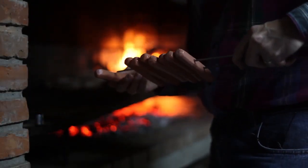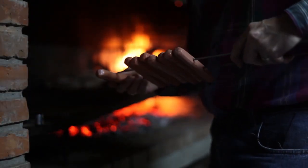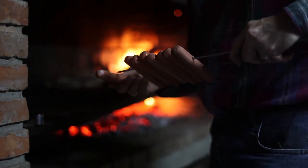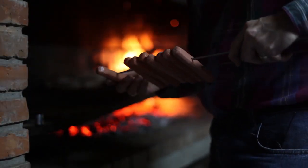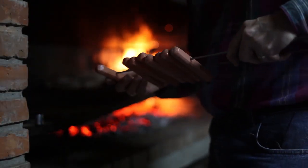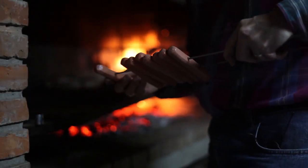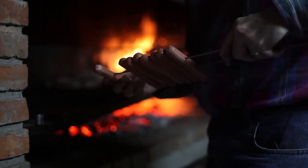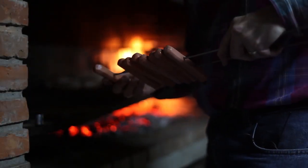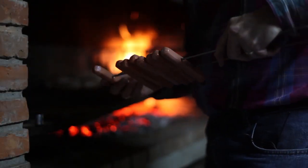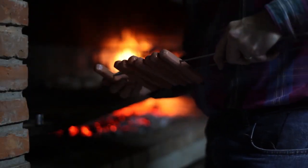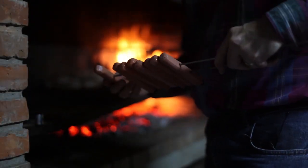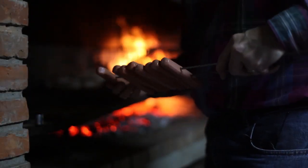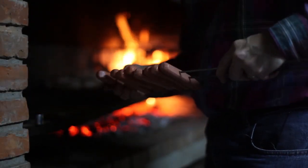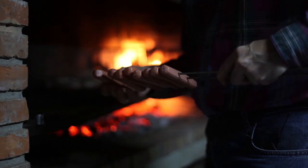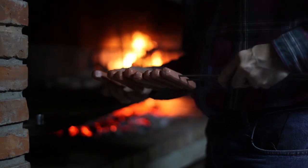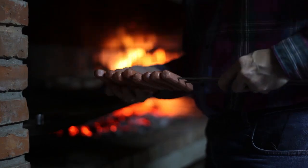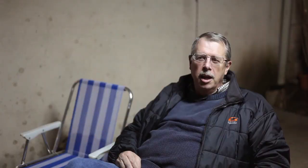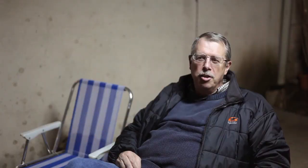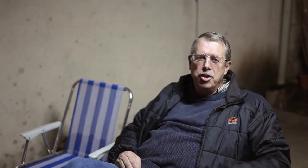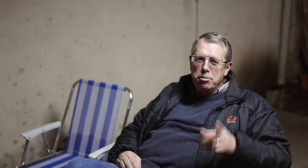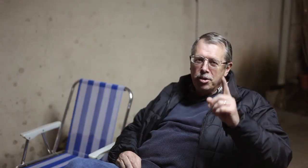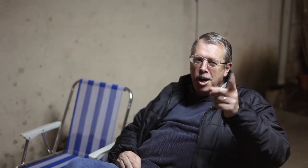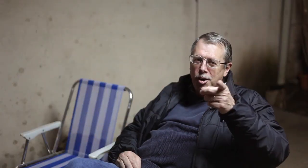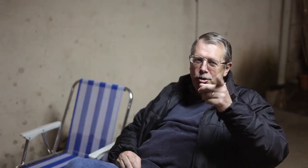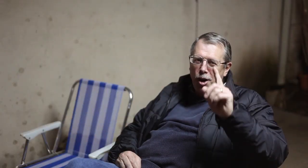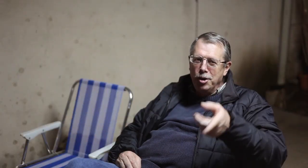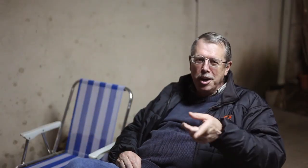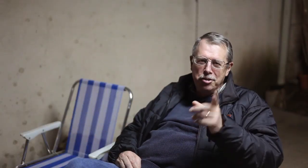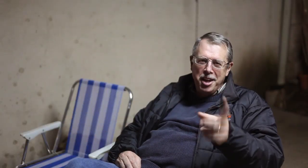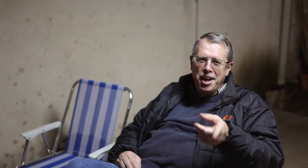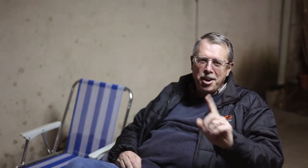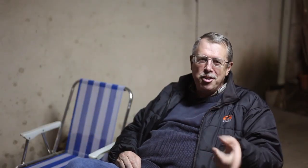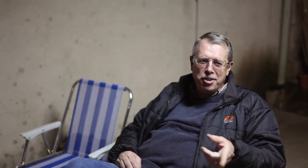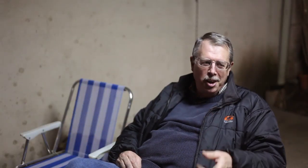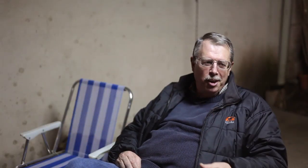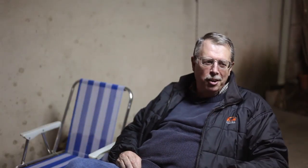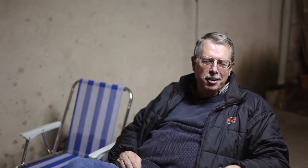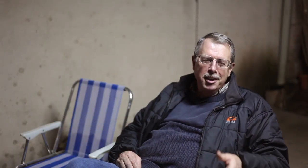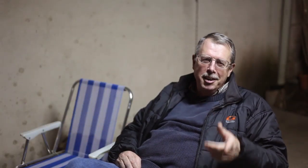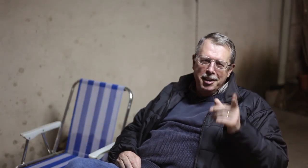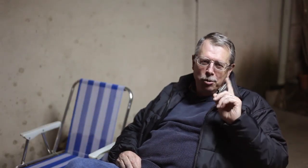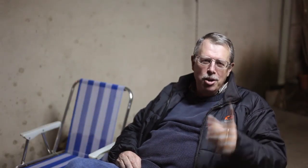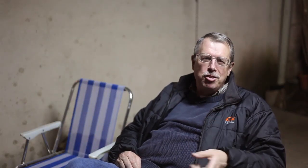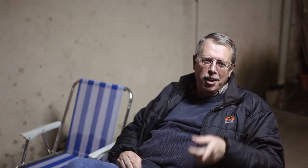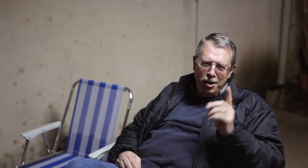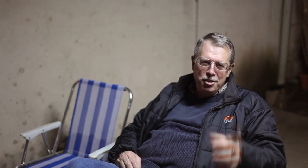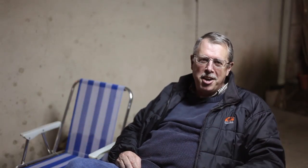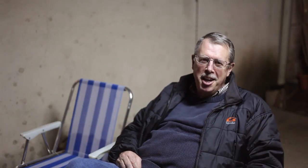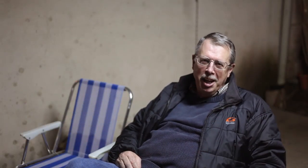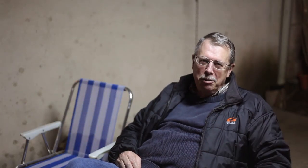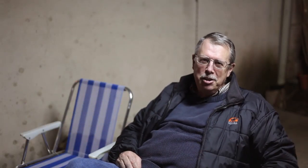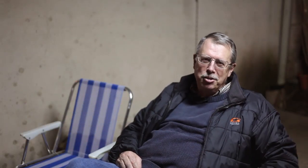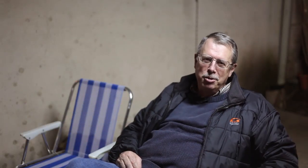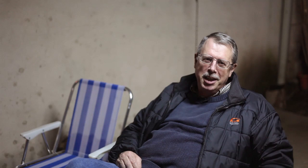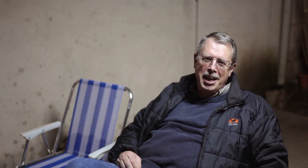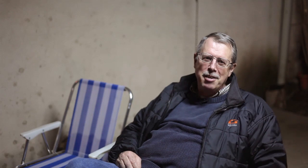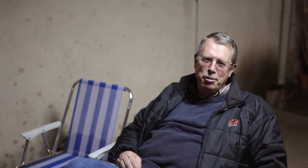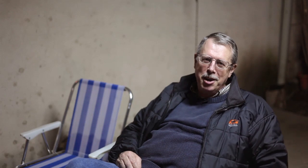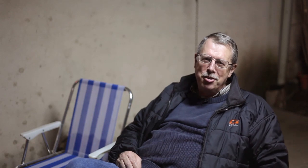came, and she said, now Jim Sloan told us 10 years ago that we should learn sign language so we could have a ministry